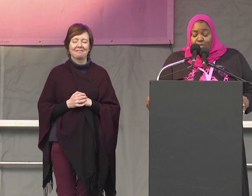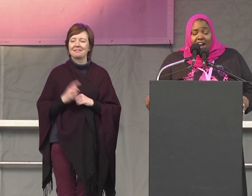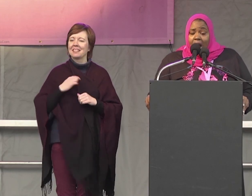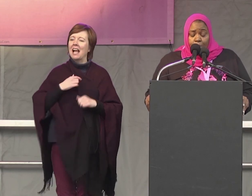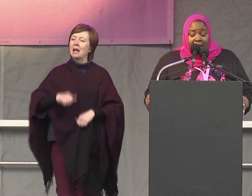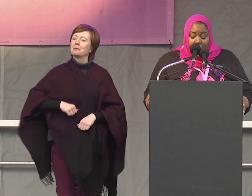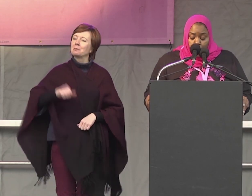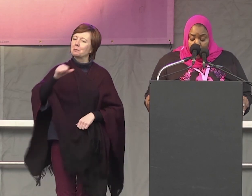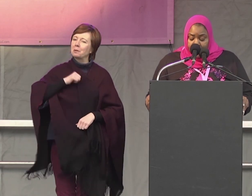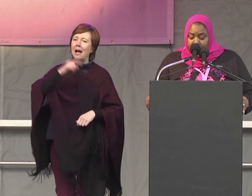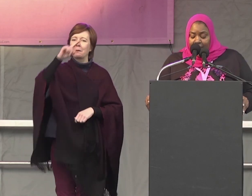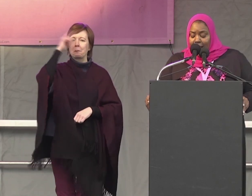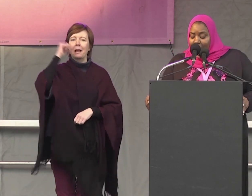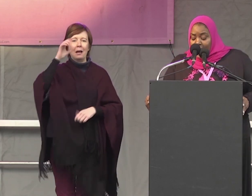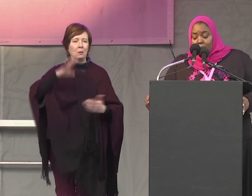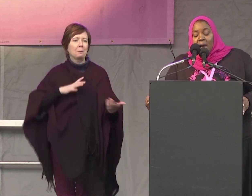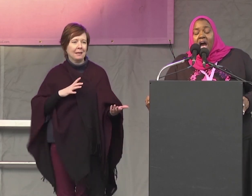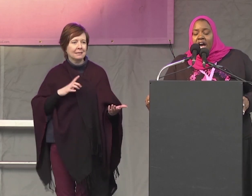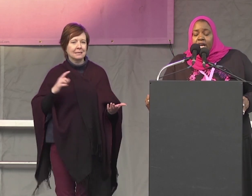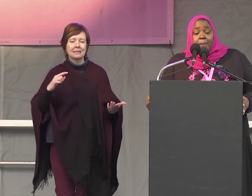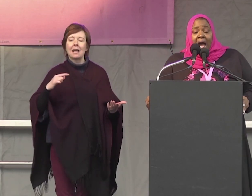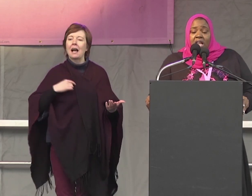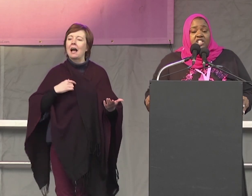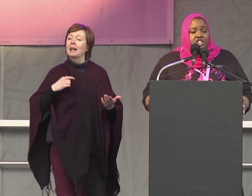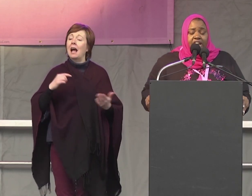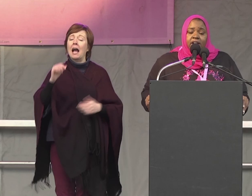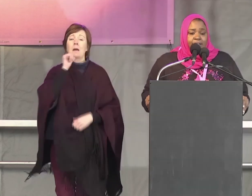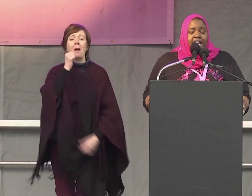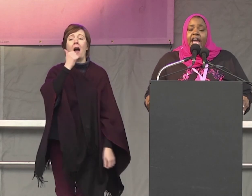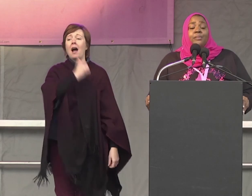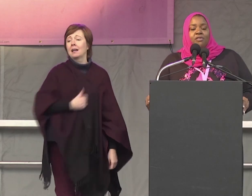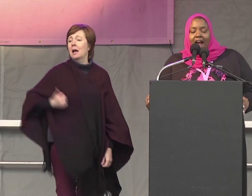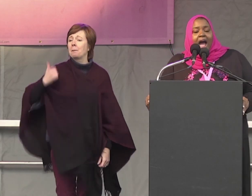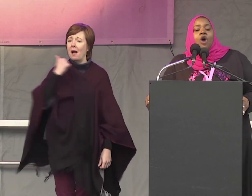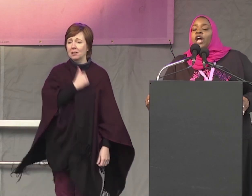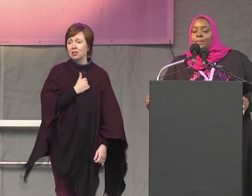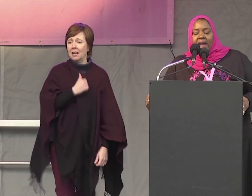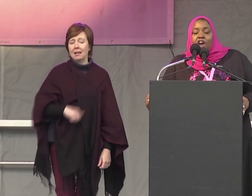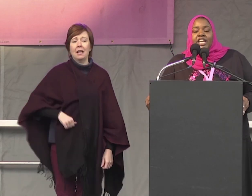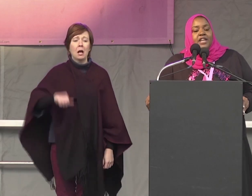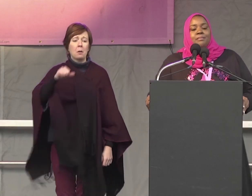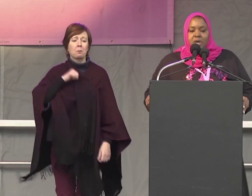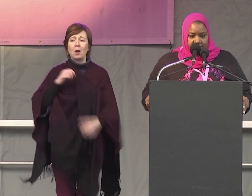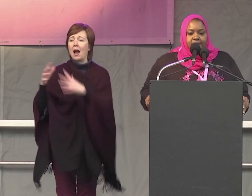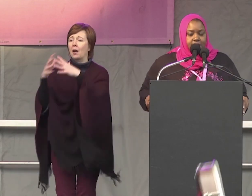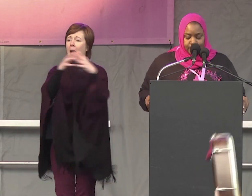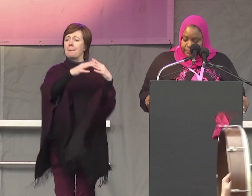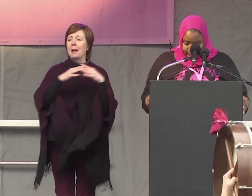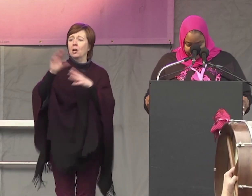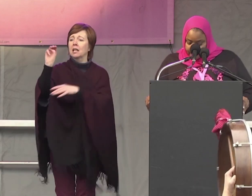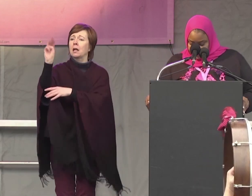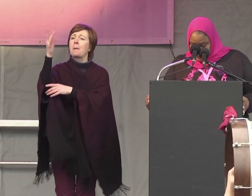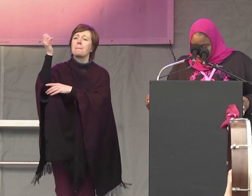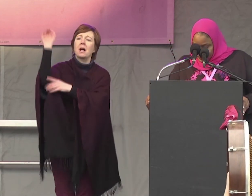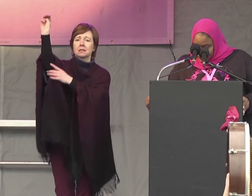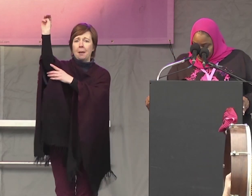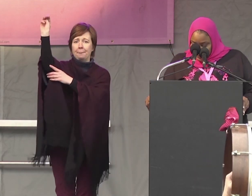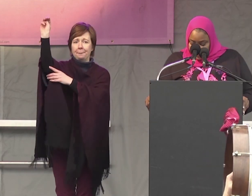I am a proud Black woman, and I am unapologetically a proud American Muslim.